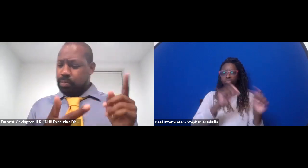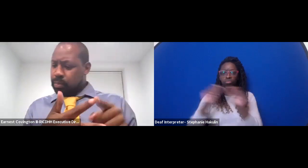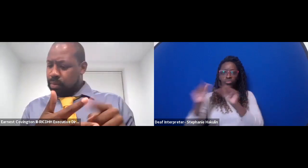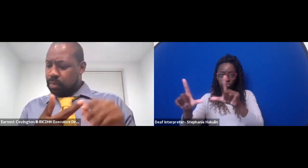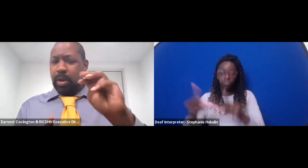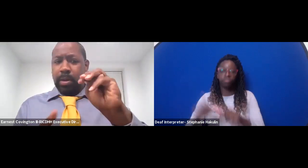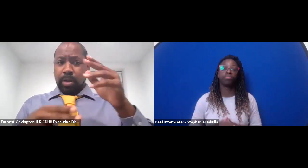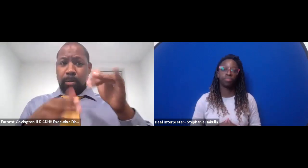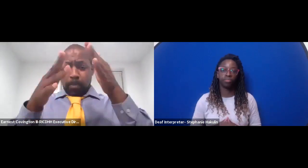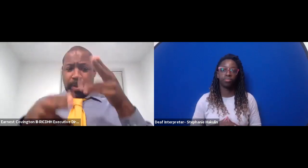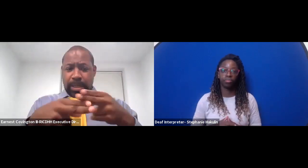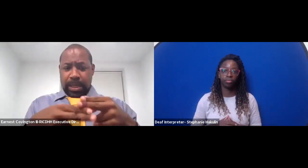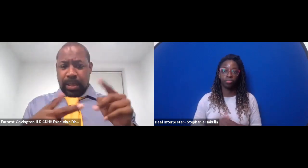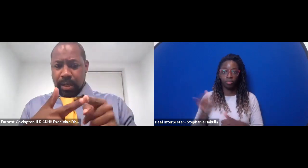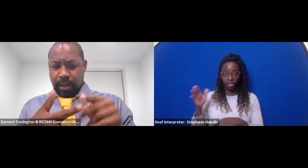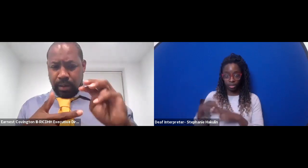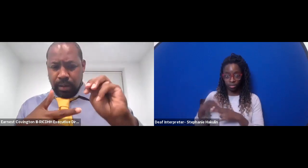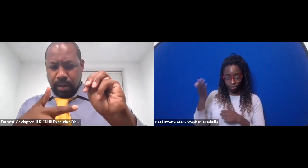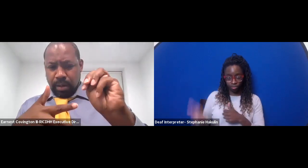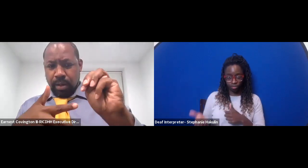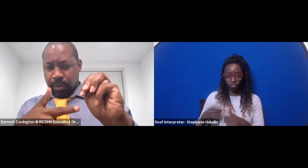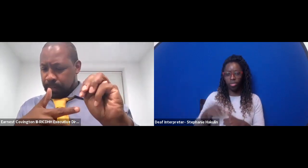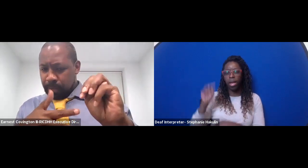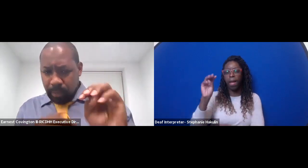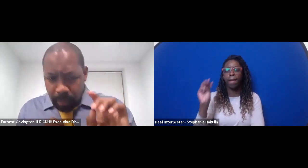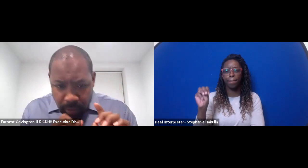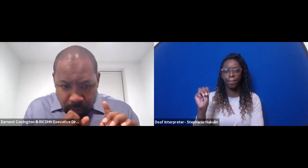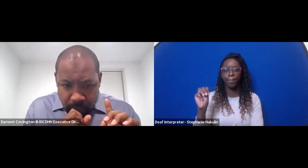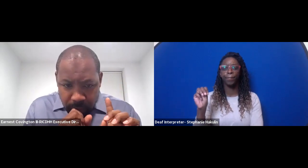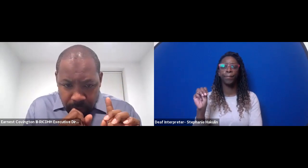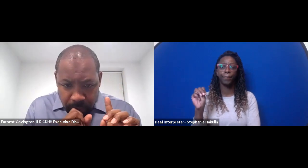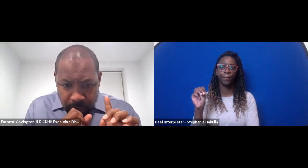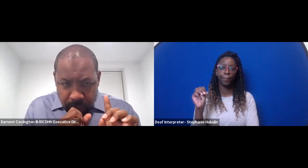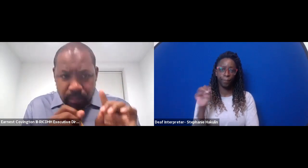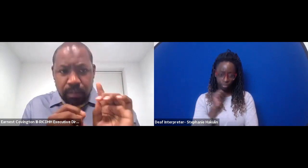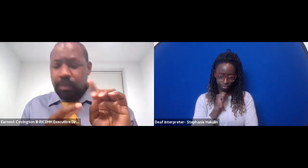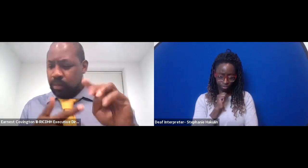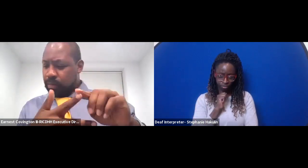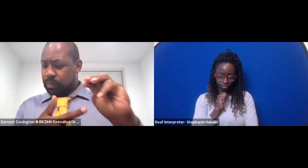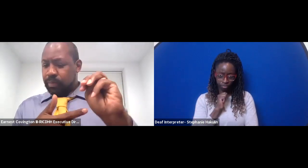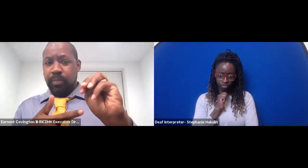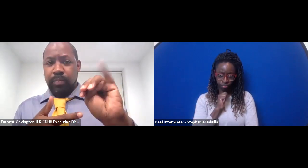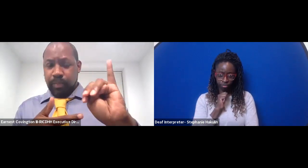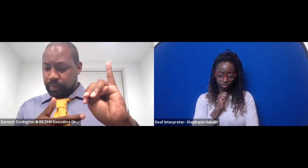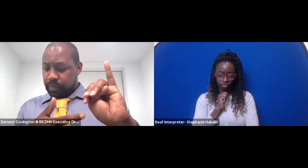another person, and I'll show you their pictures as well. We had